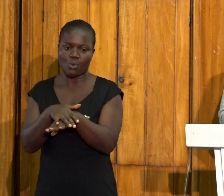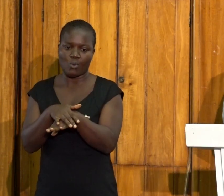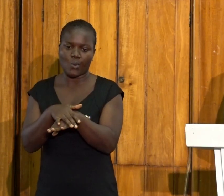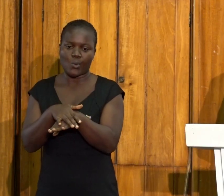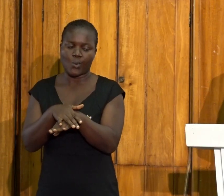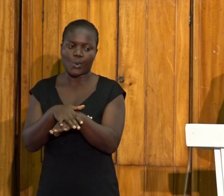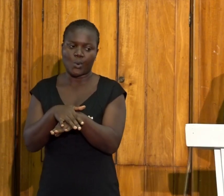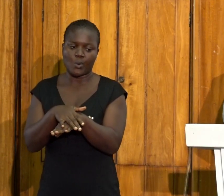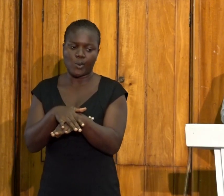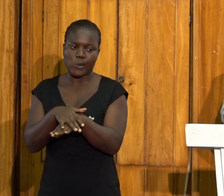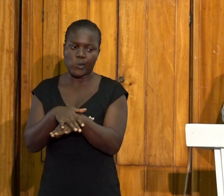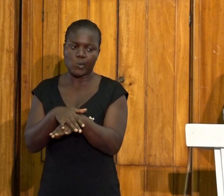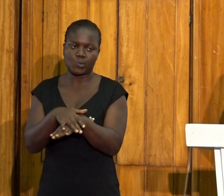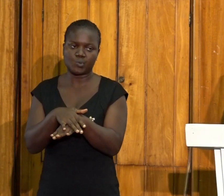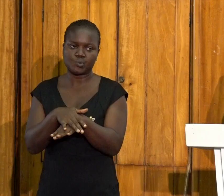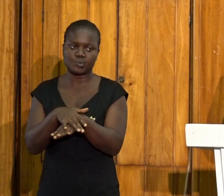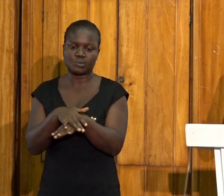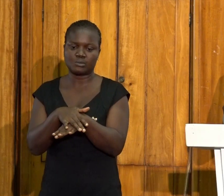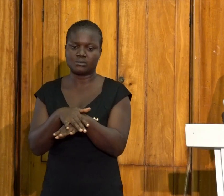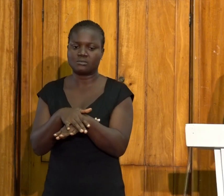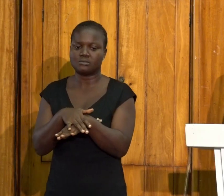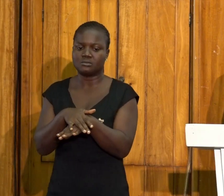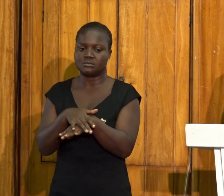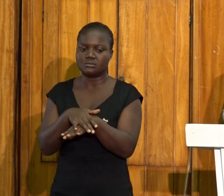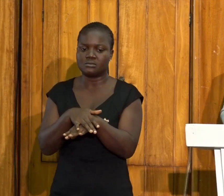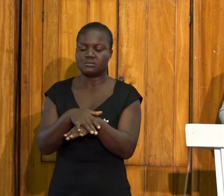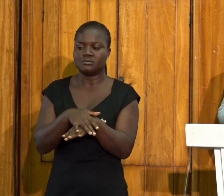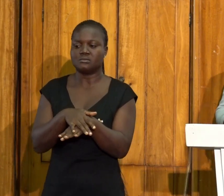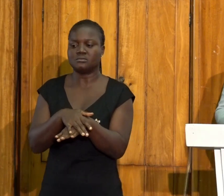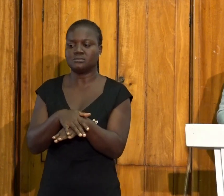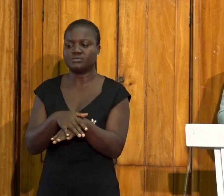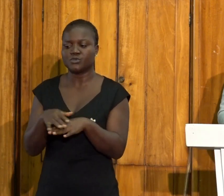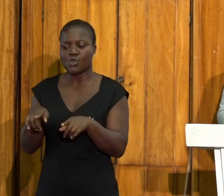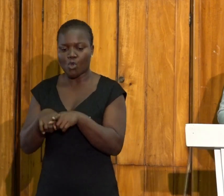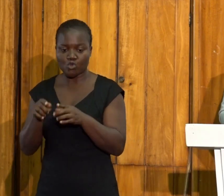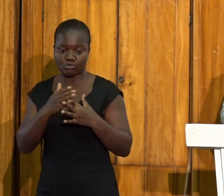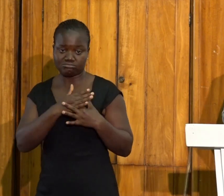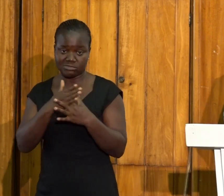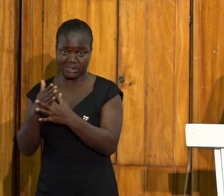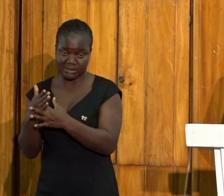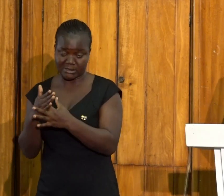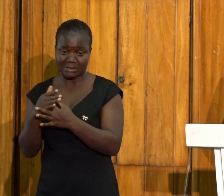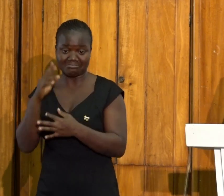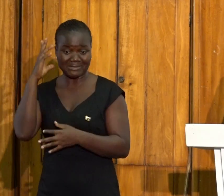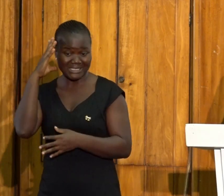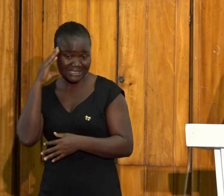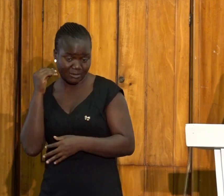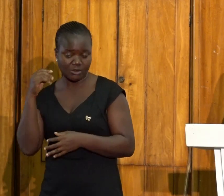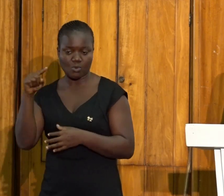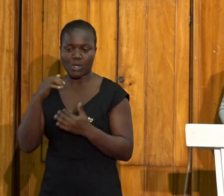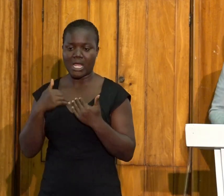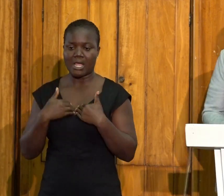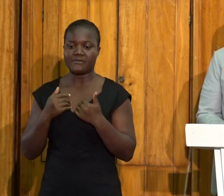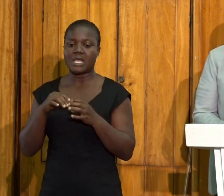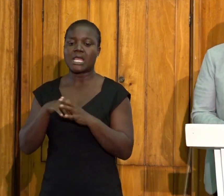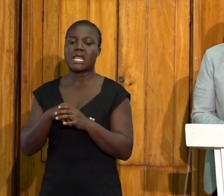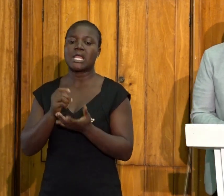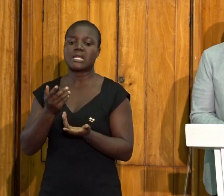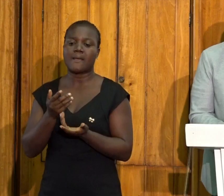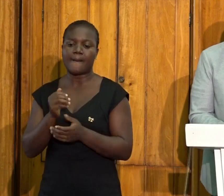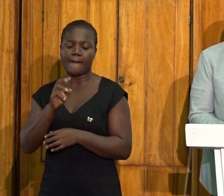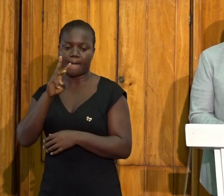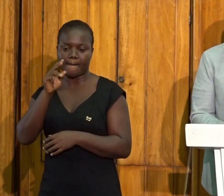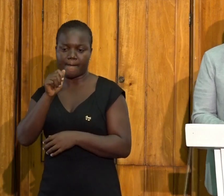cabotegravir as well as the lenacapavir options, and also share the experience that we had in Malawi. So if you look at